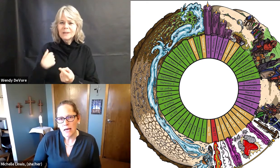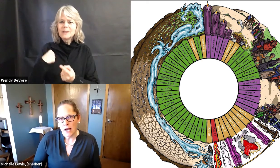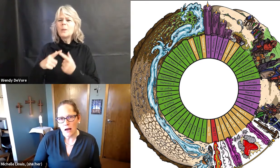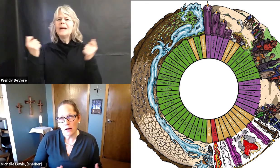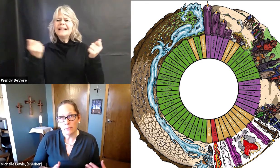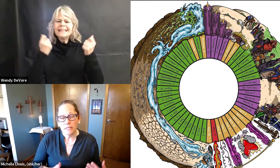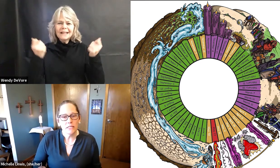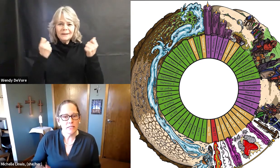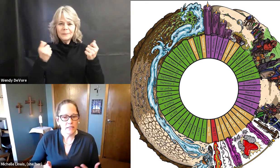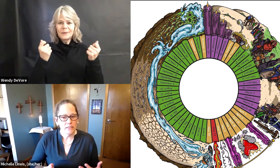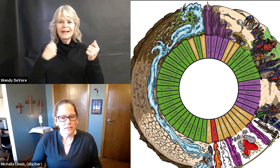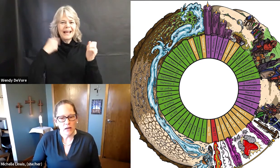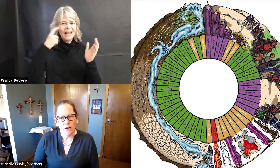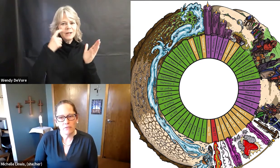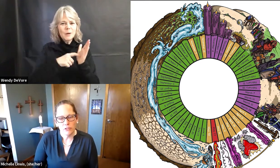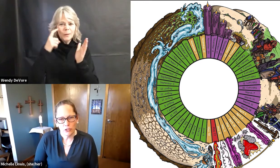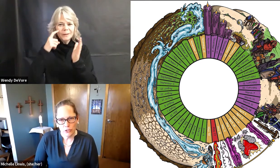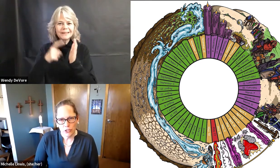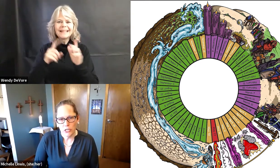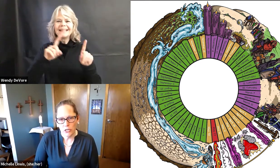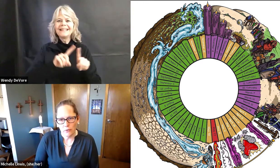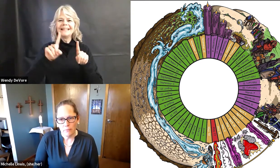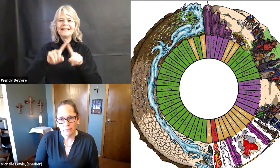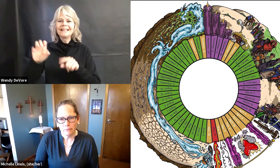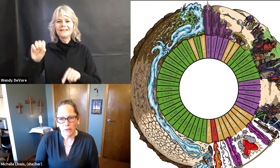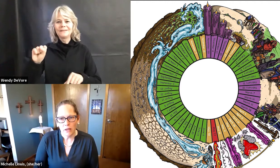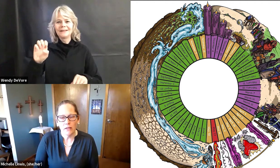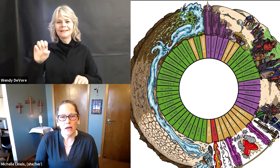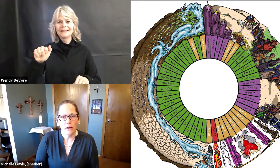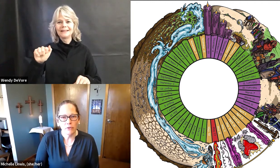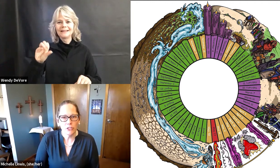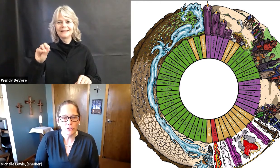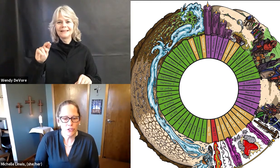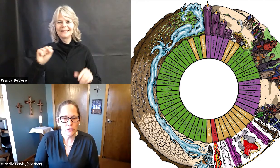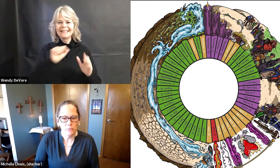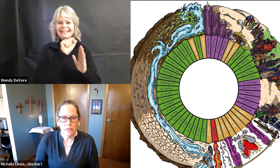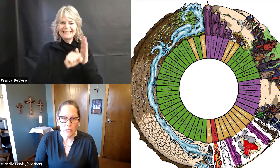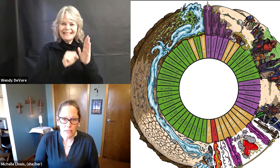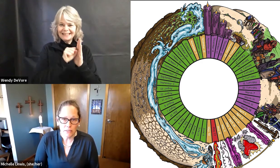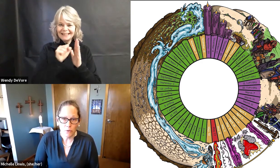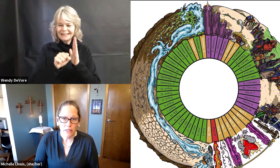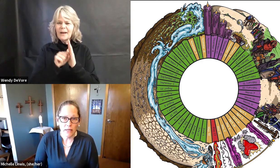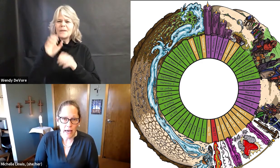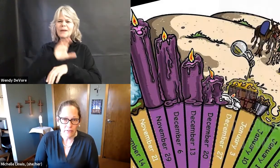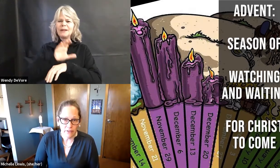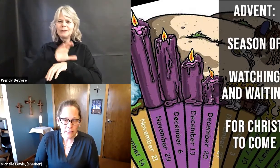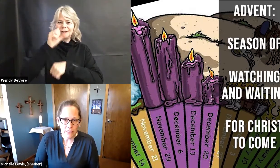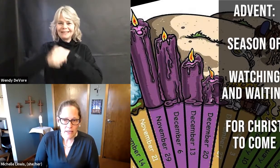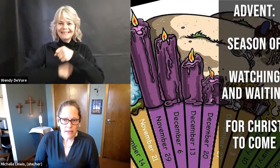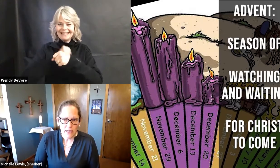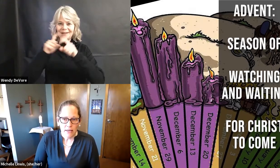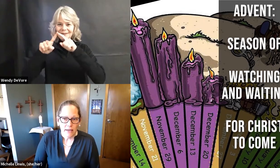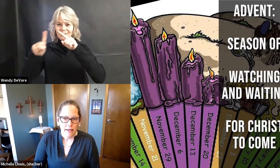notice seasons of the church year. And every church year begins with